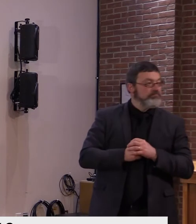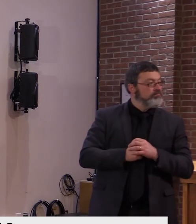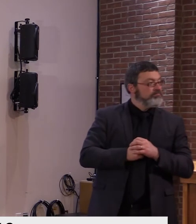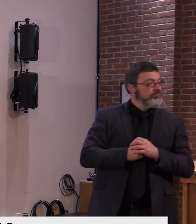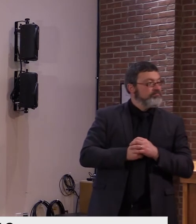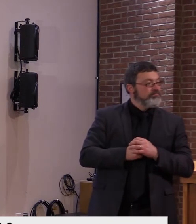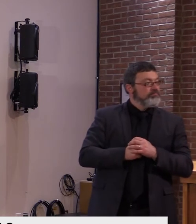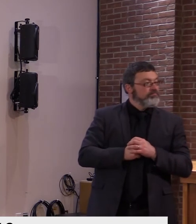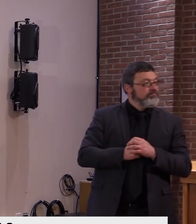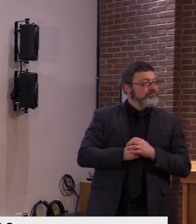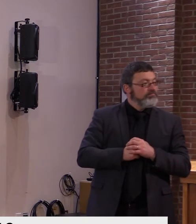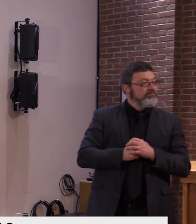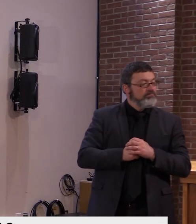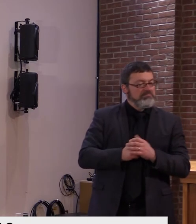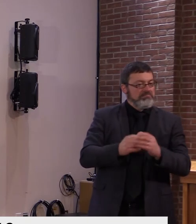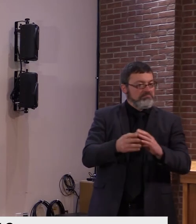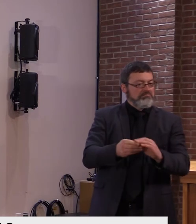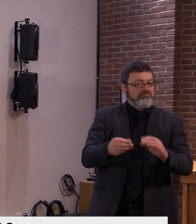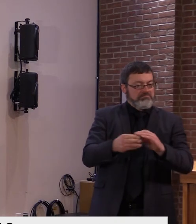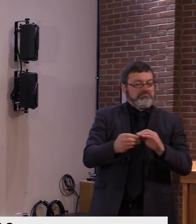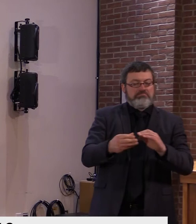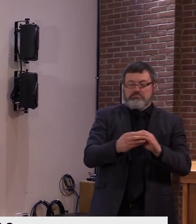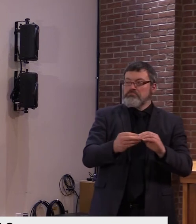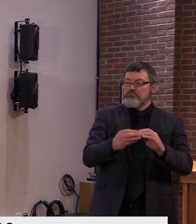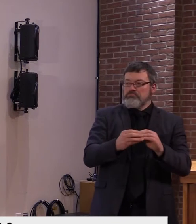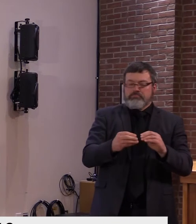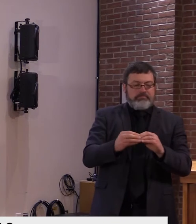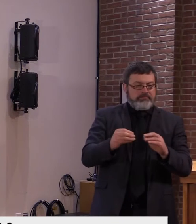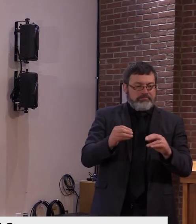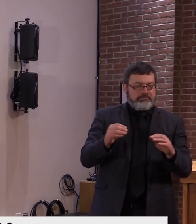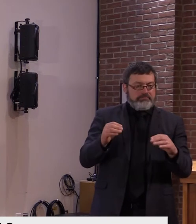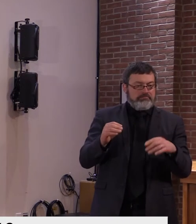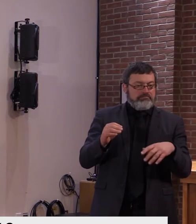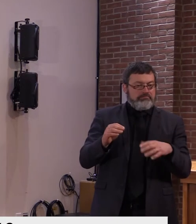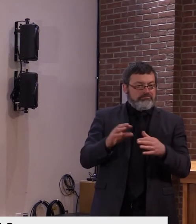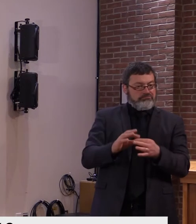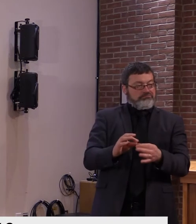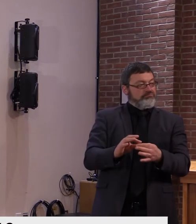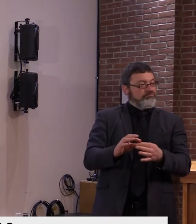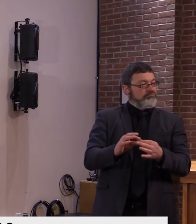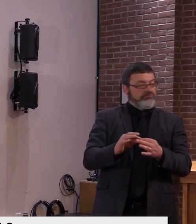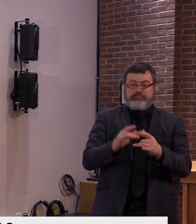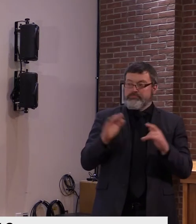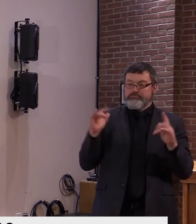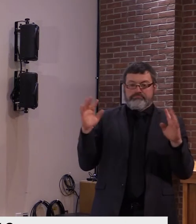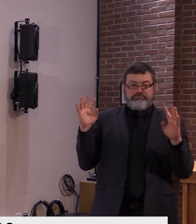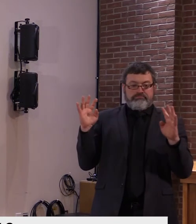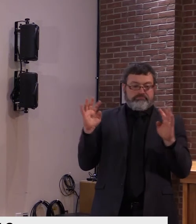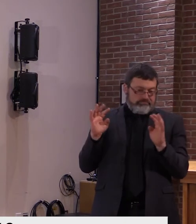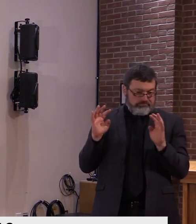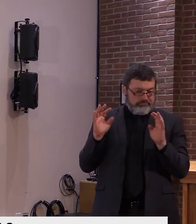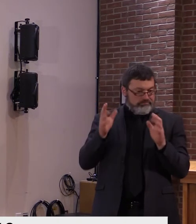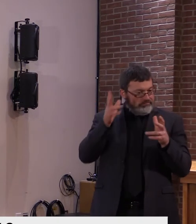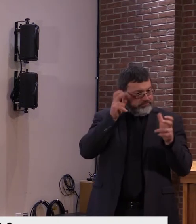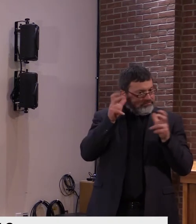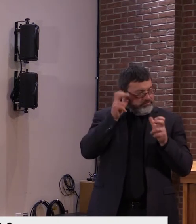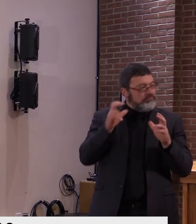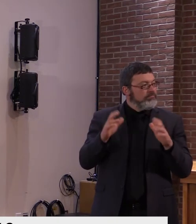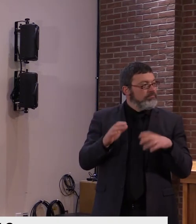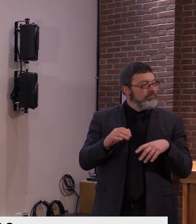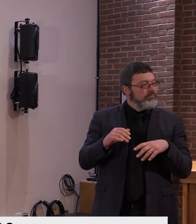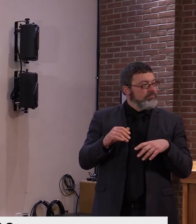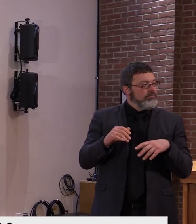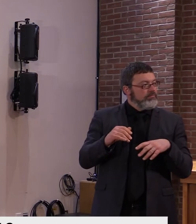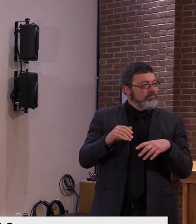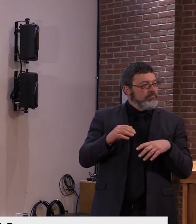resources, and assuming nothing changes radically between now and the legislature coming back into session